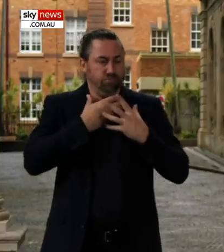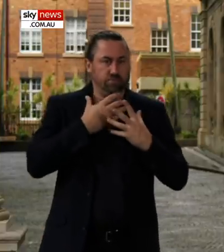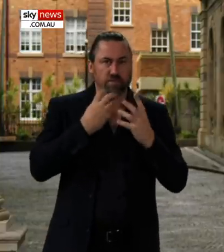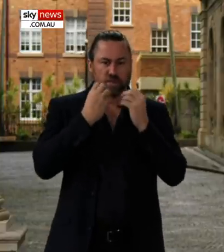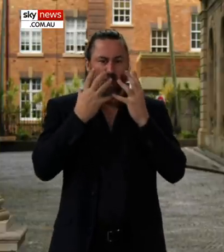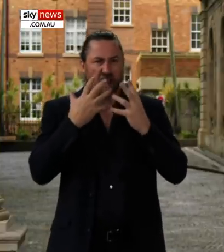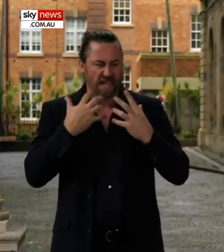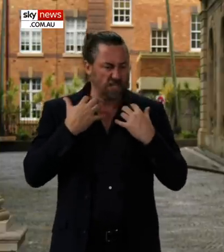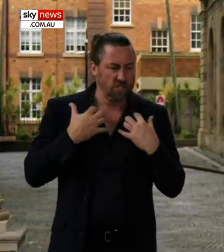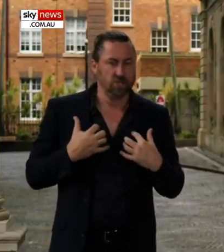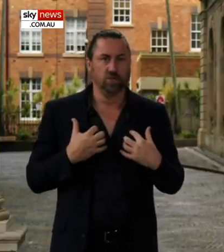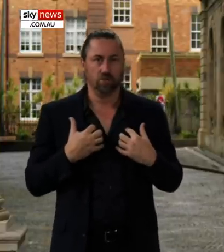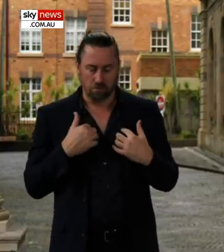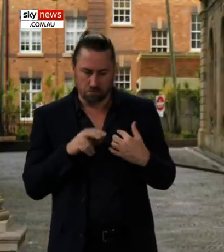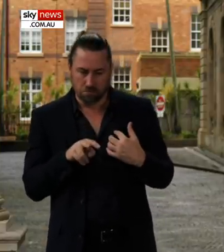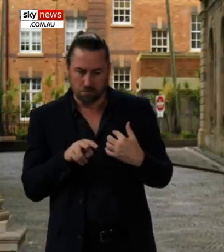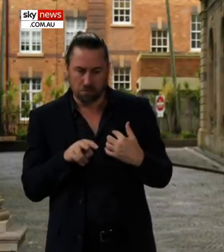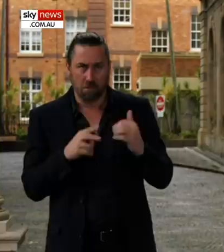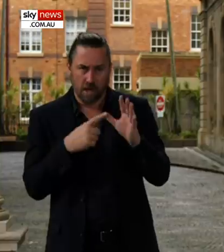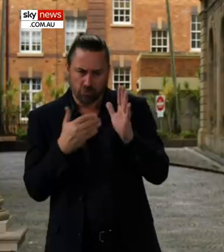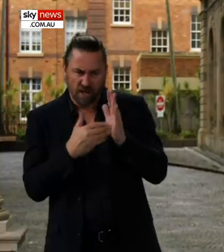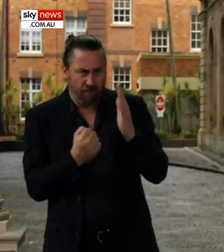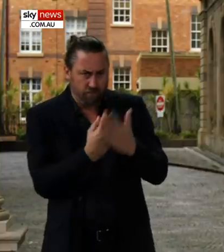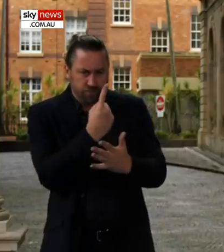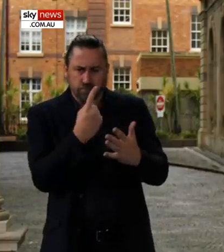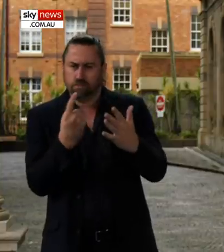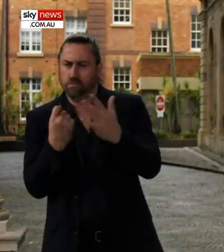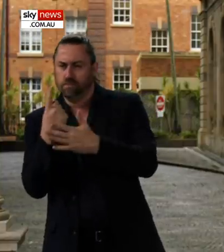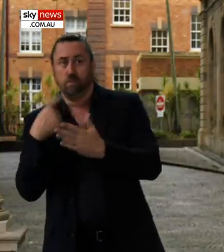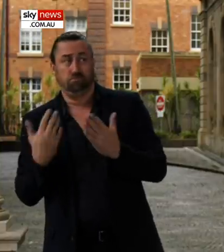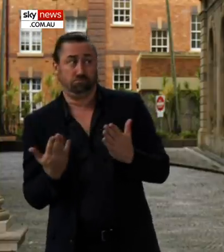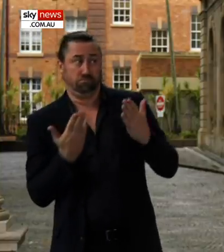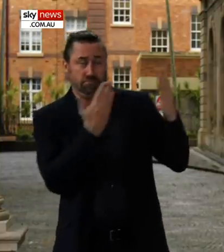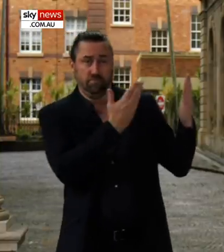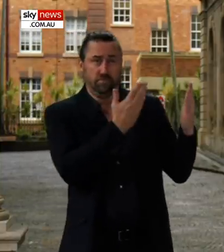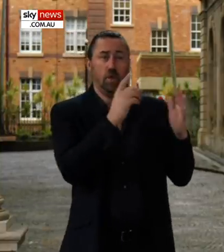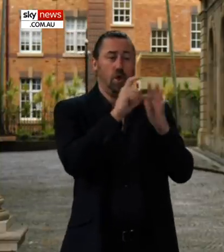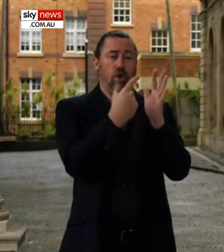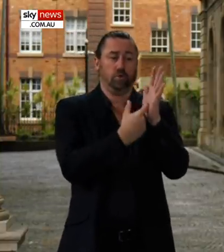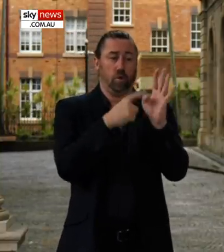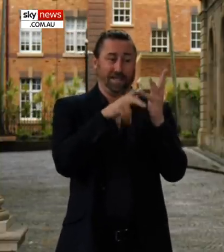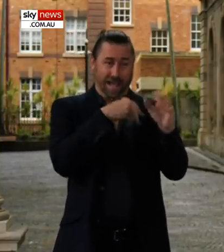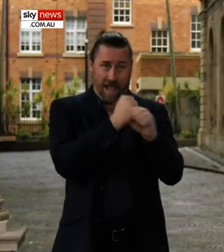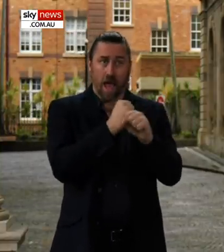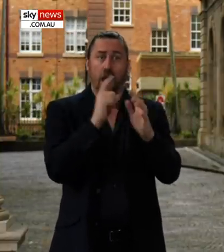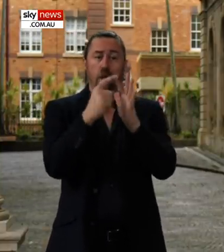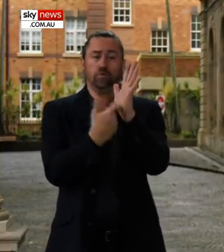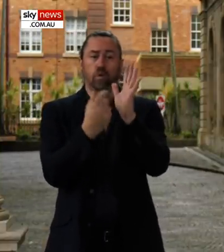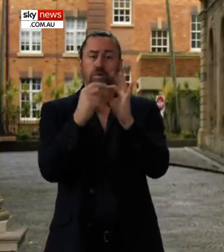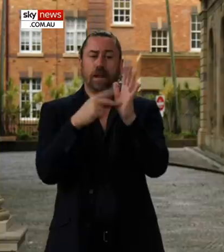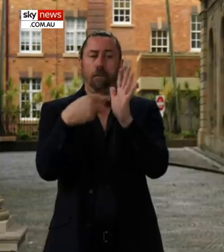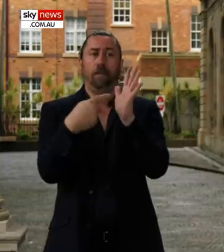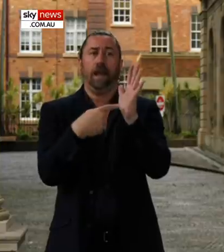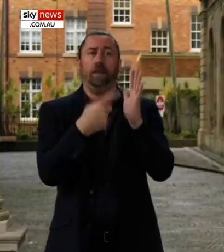this issue is being raised at a national level. Dr Young and Dr Bennett are actually in Canberra today to